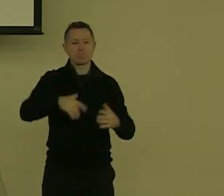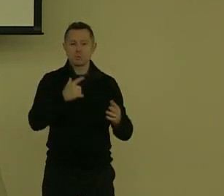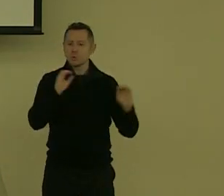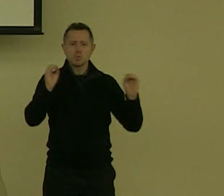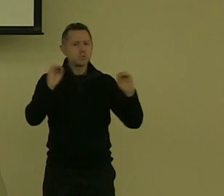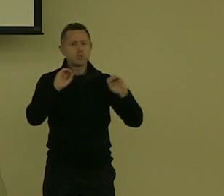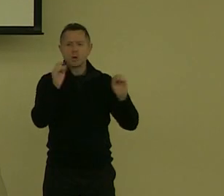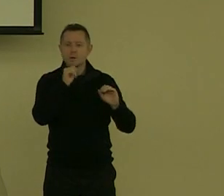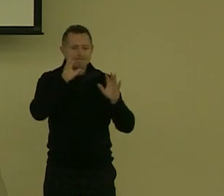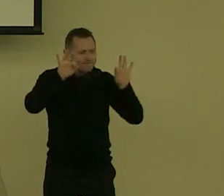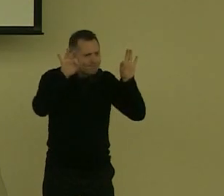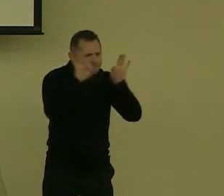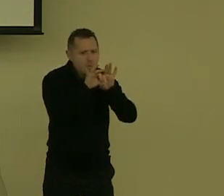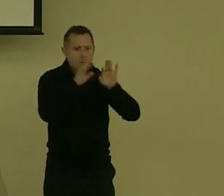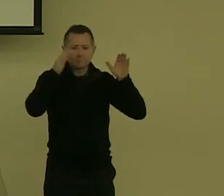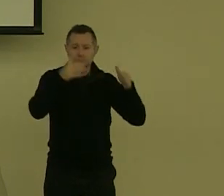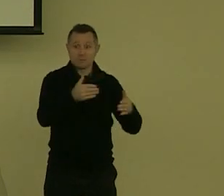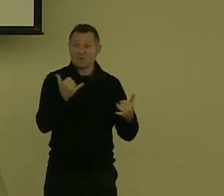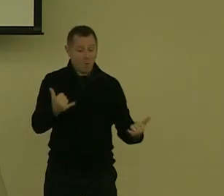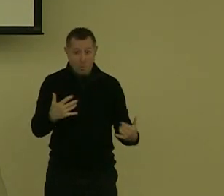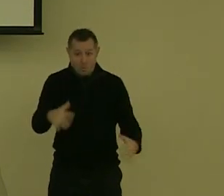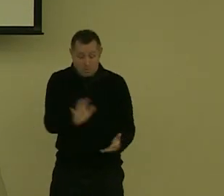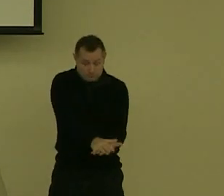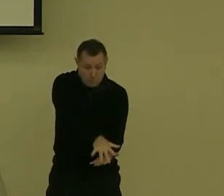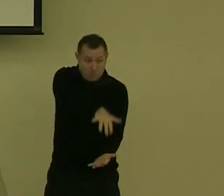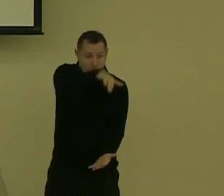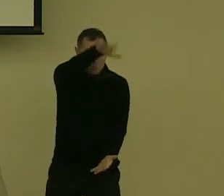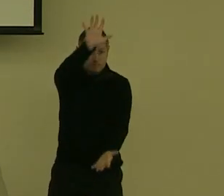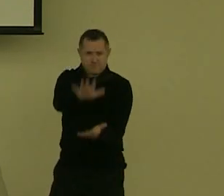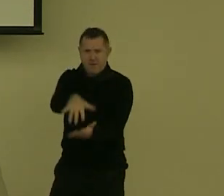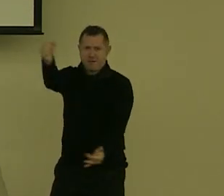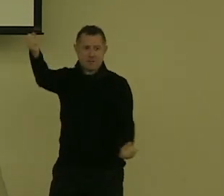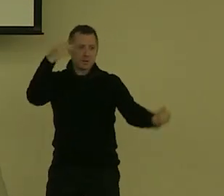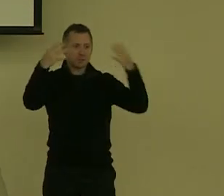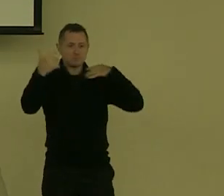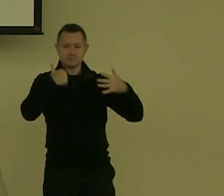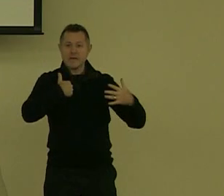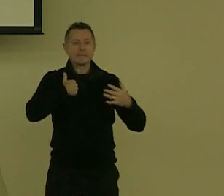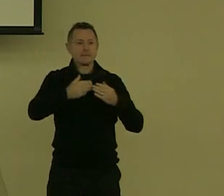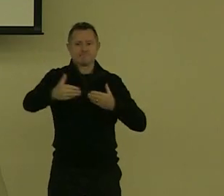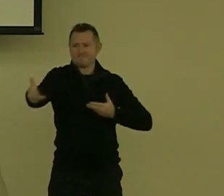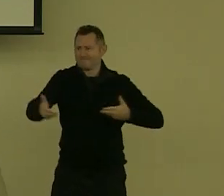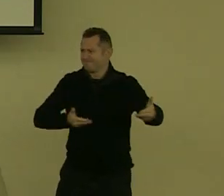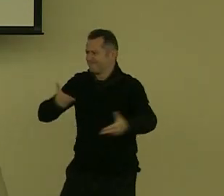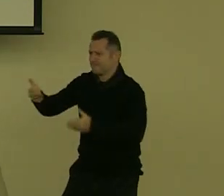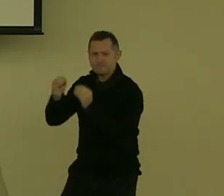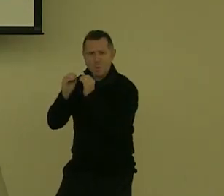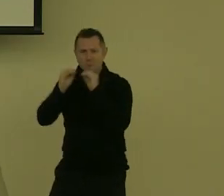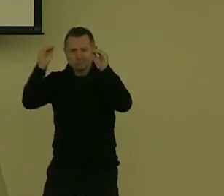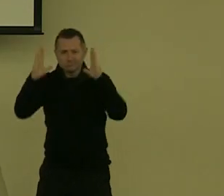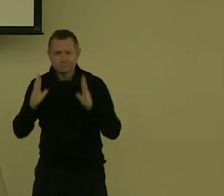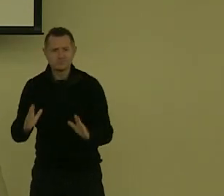will come mentality. And it's proved to be true. We now have a course on the American graphic novel that's taught every other